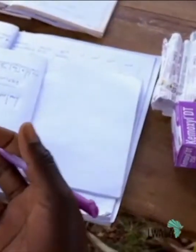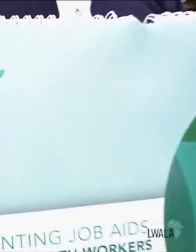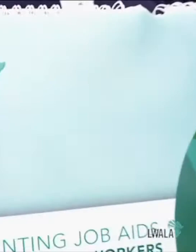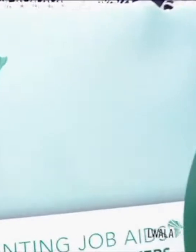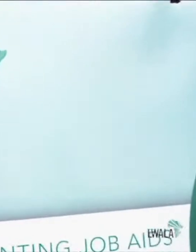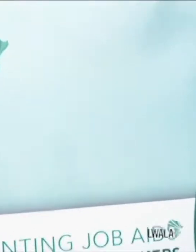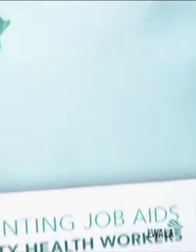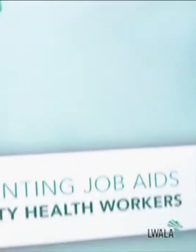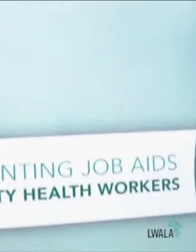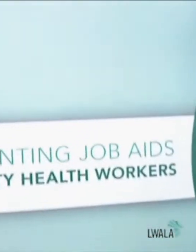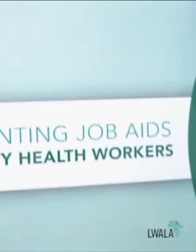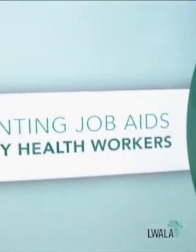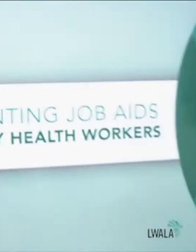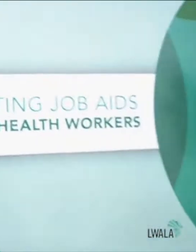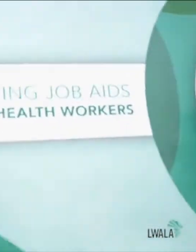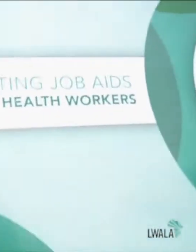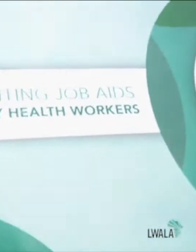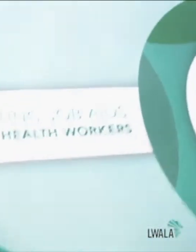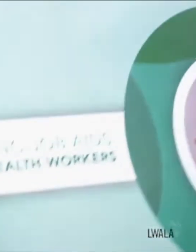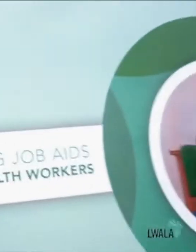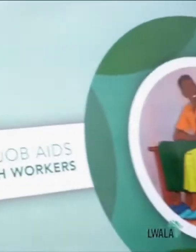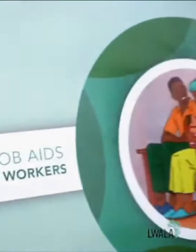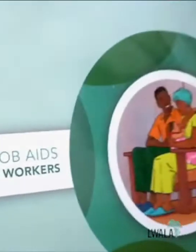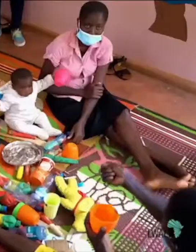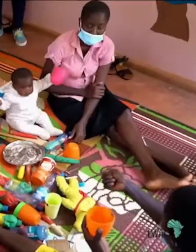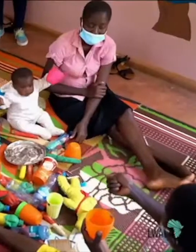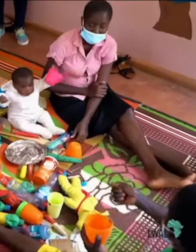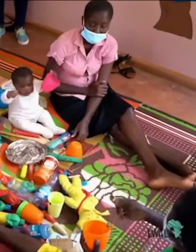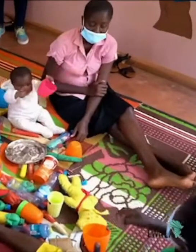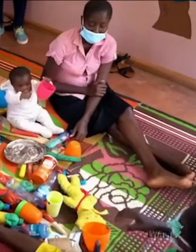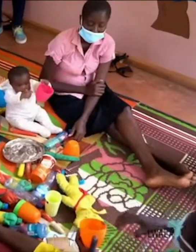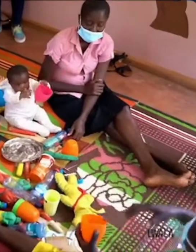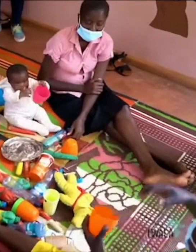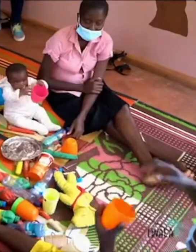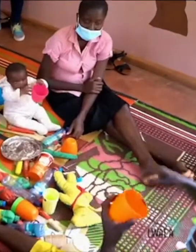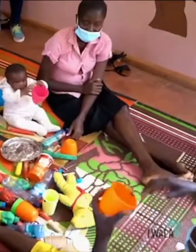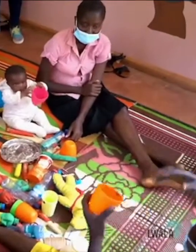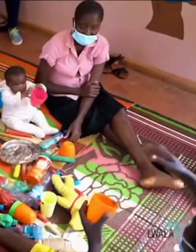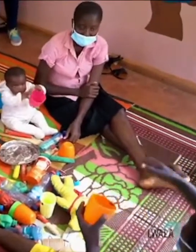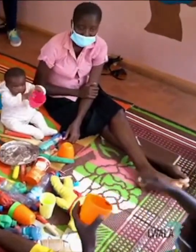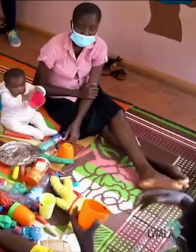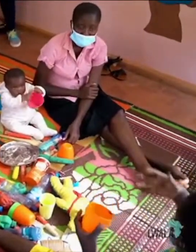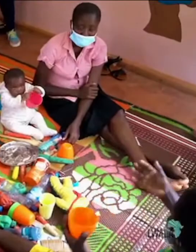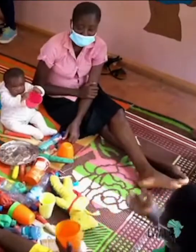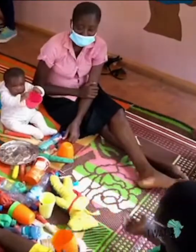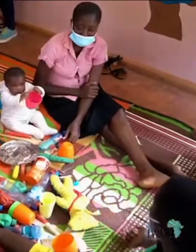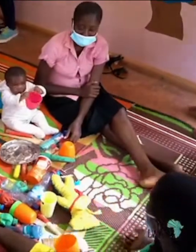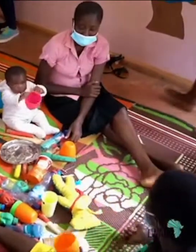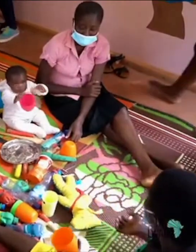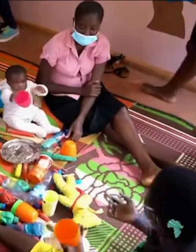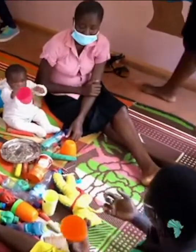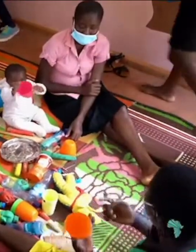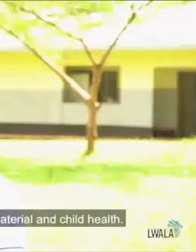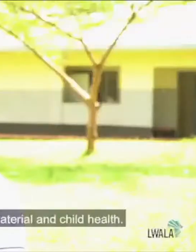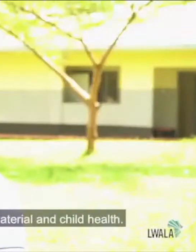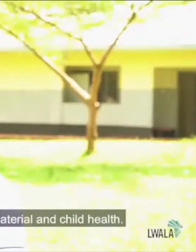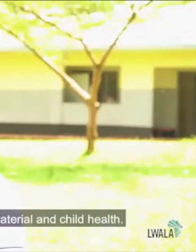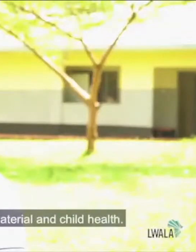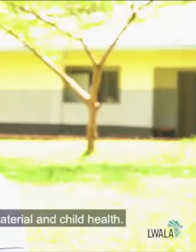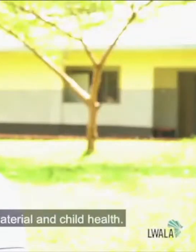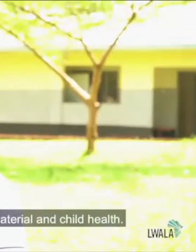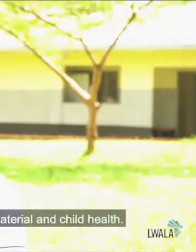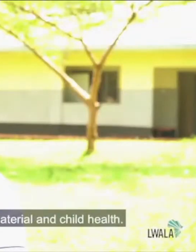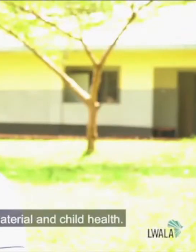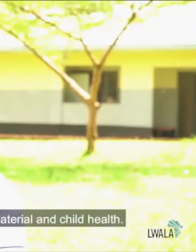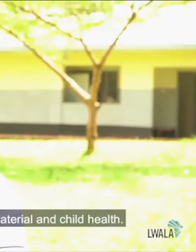in children when they are older, yet research shows that the returns on investment are more substantial in children during their earlier years.